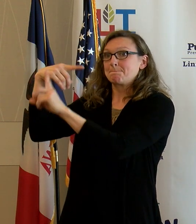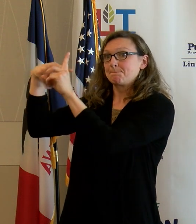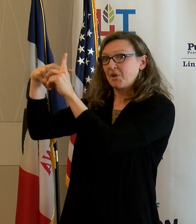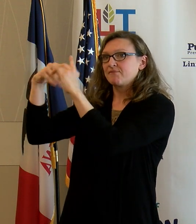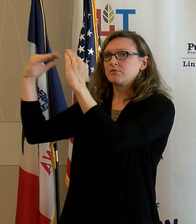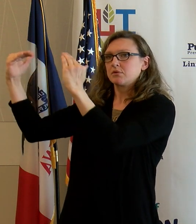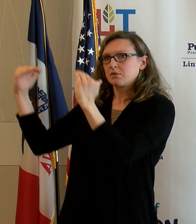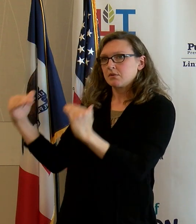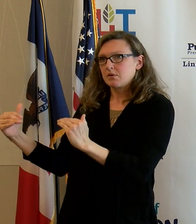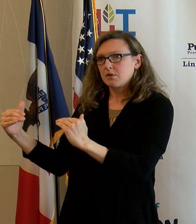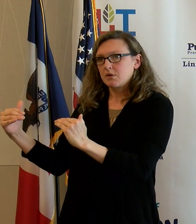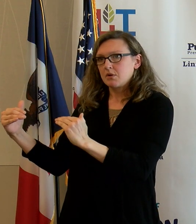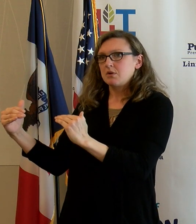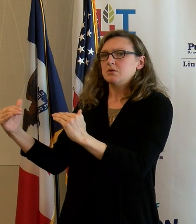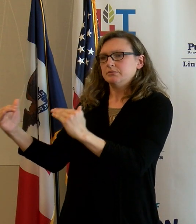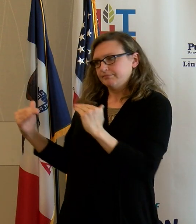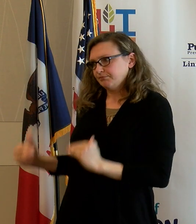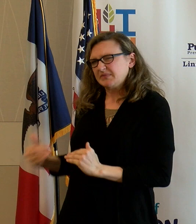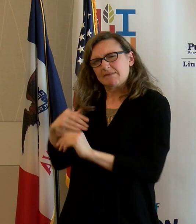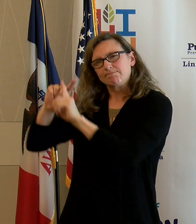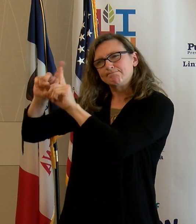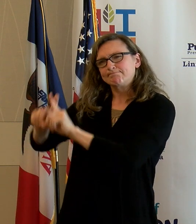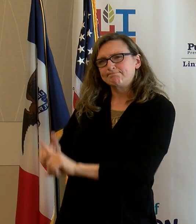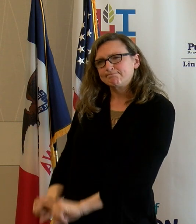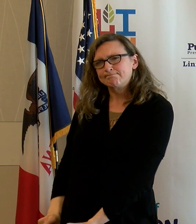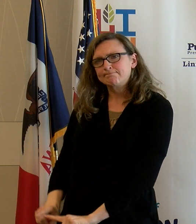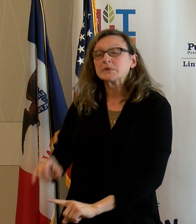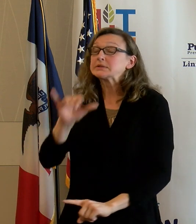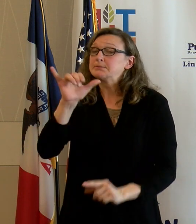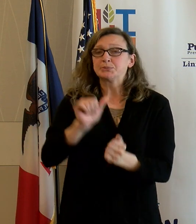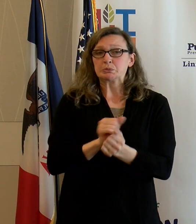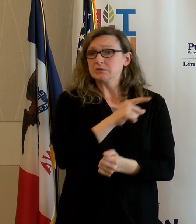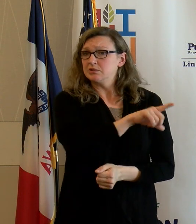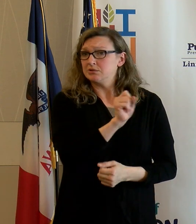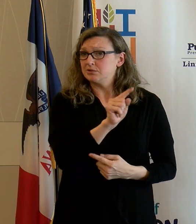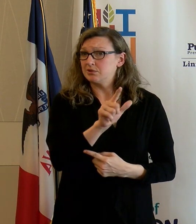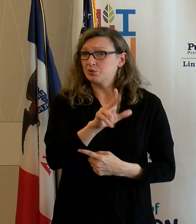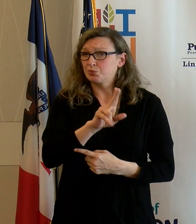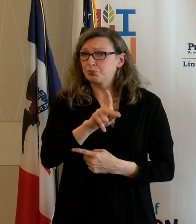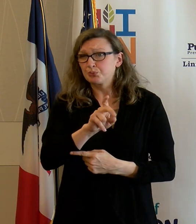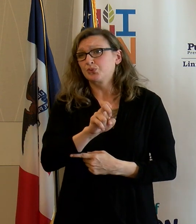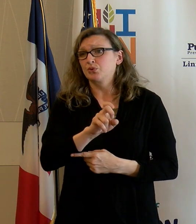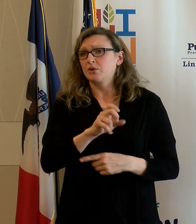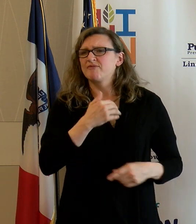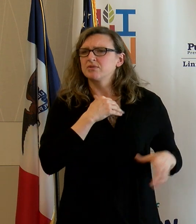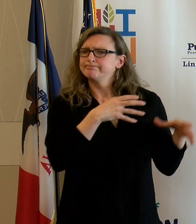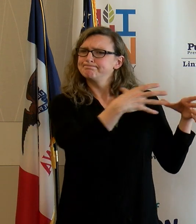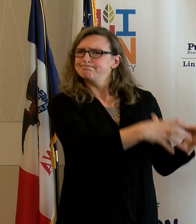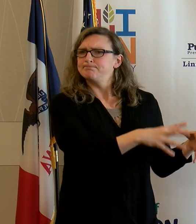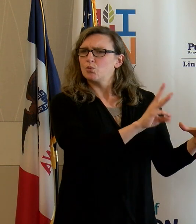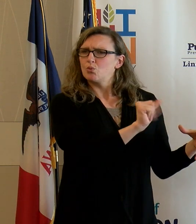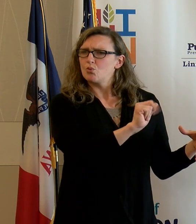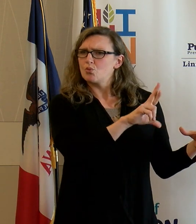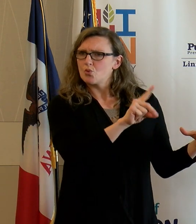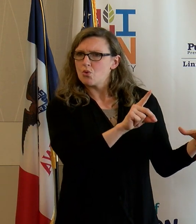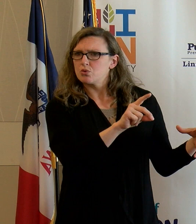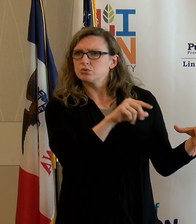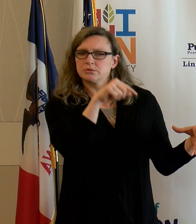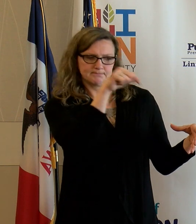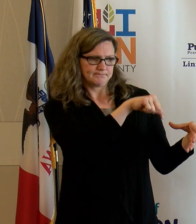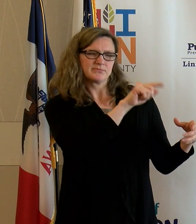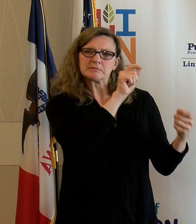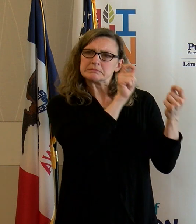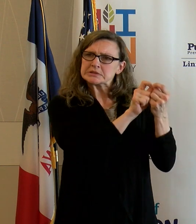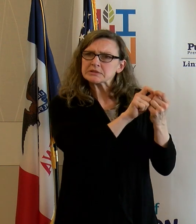ward. There are donning and doffing rooms outside of those floors to get in. There are spaces that have been built so people can